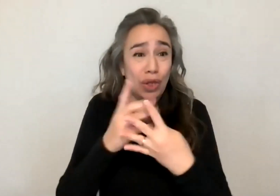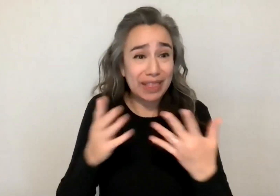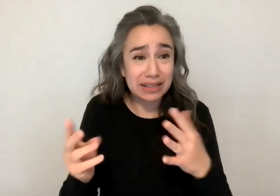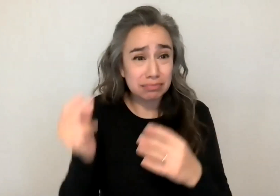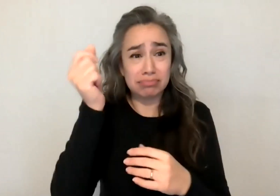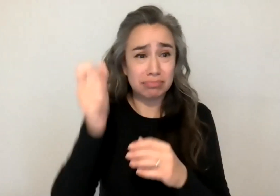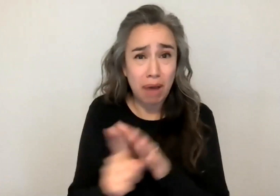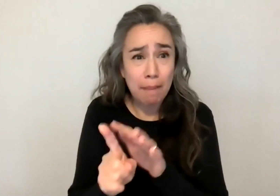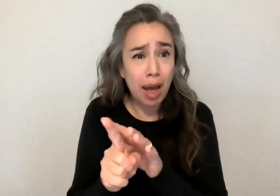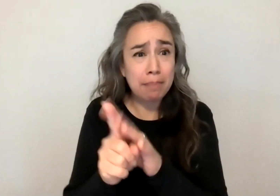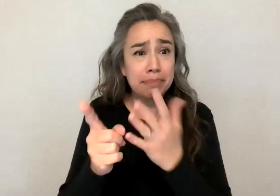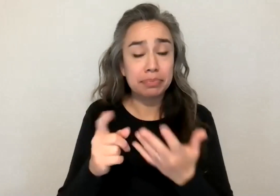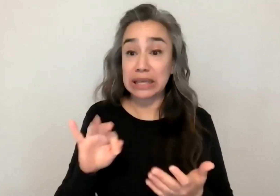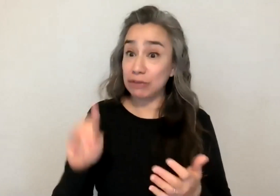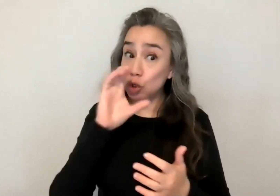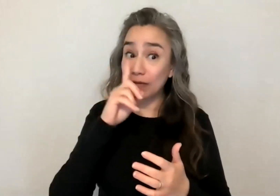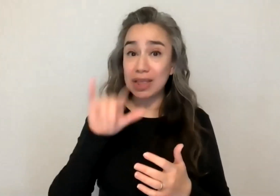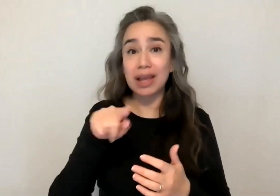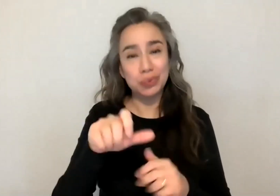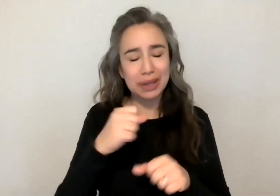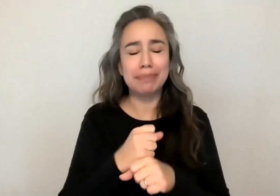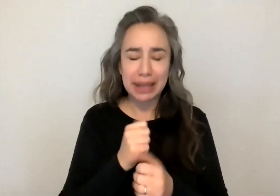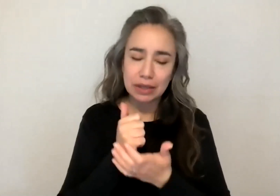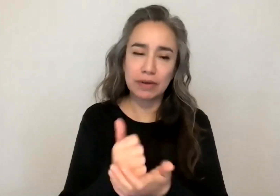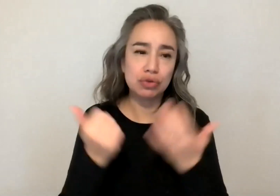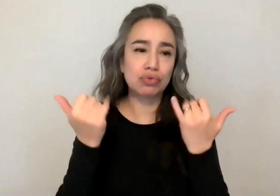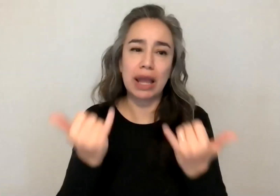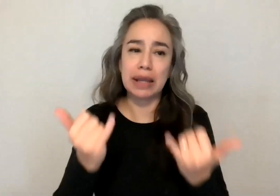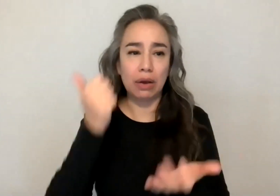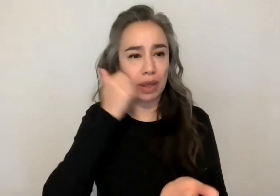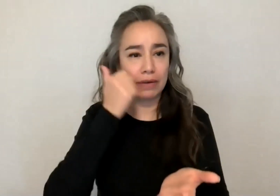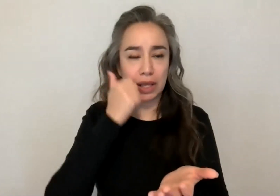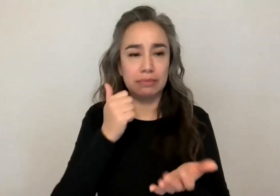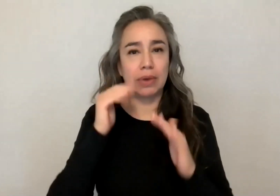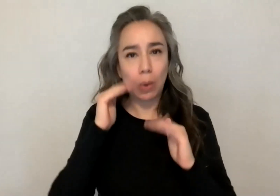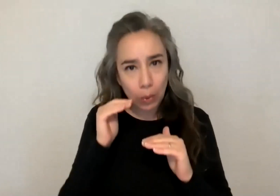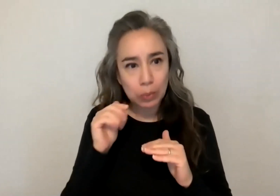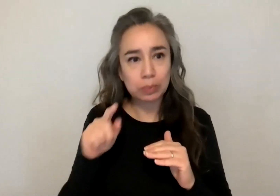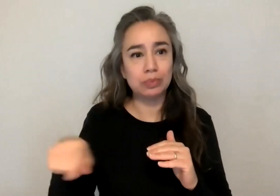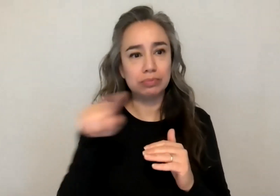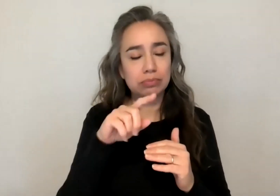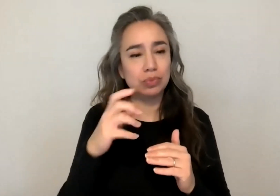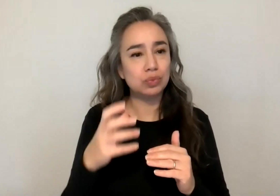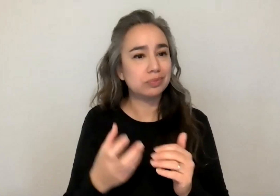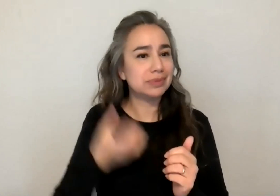can make interventions right now, every day. And so that's something I hope people also take away.